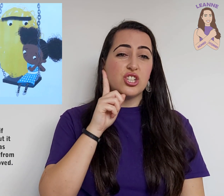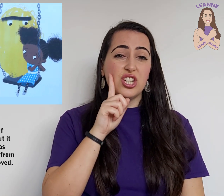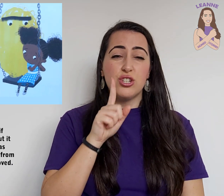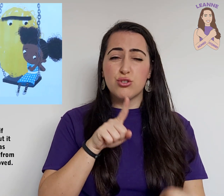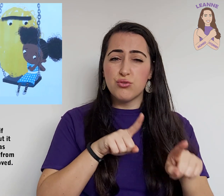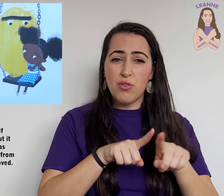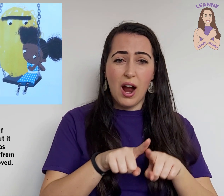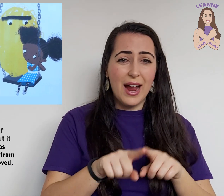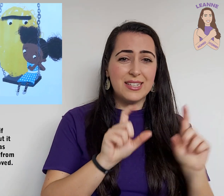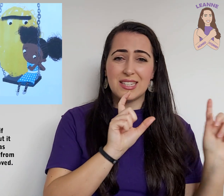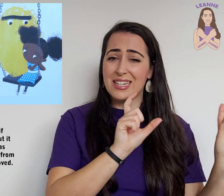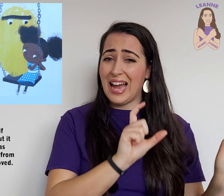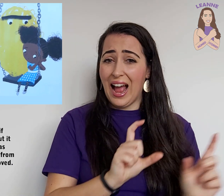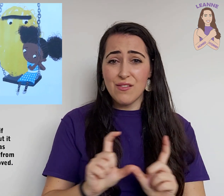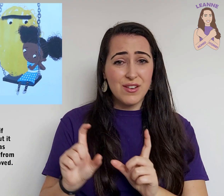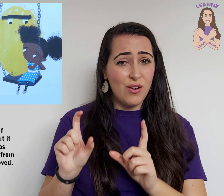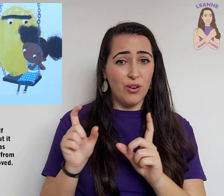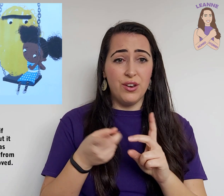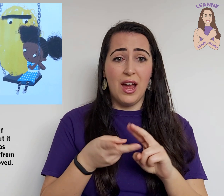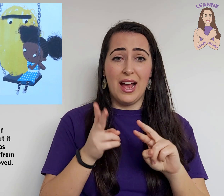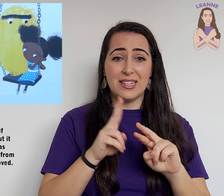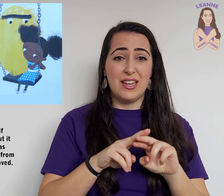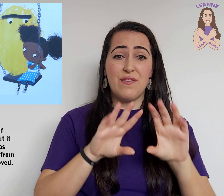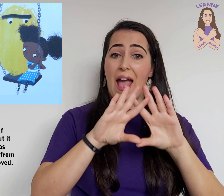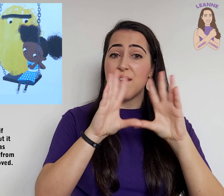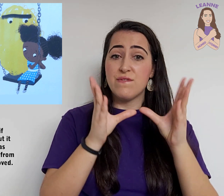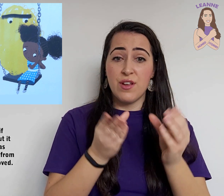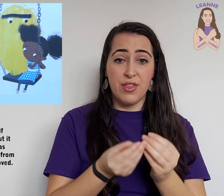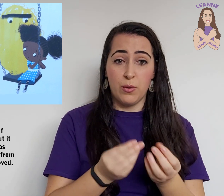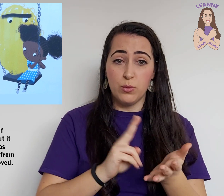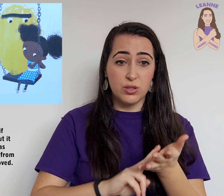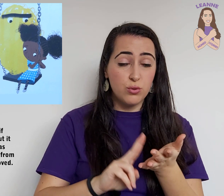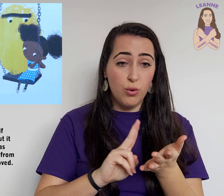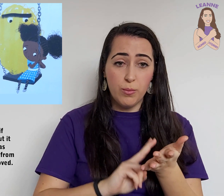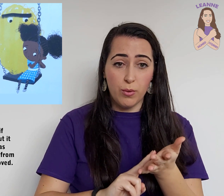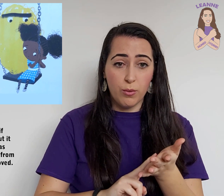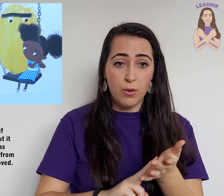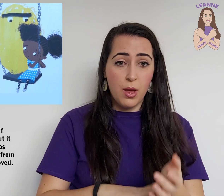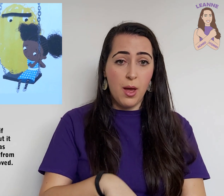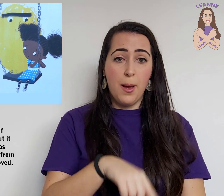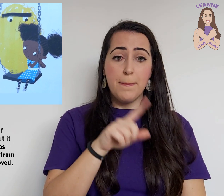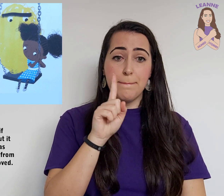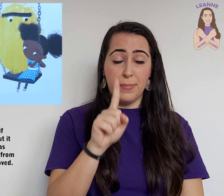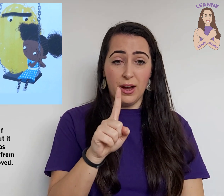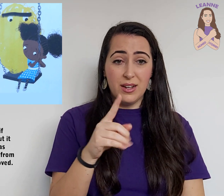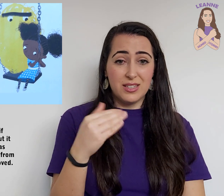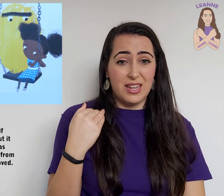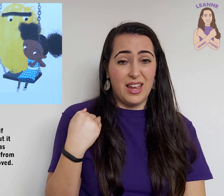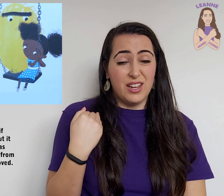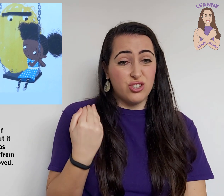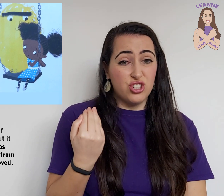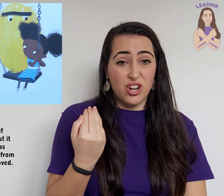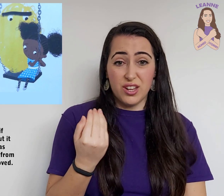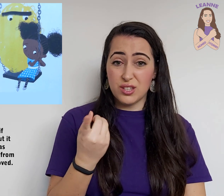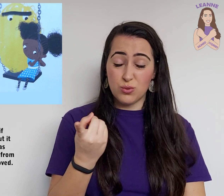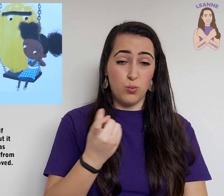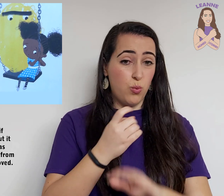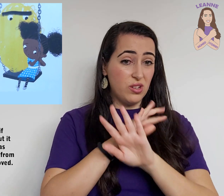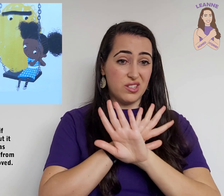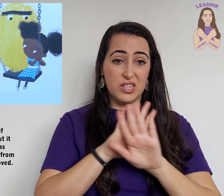She tried to carry on as if everything was normal, but it just